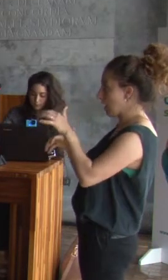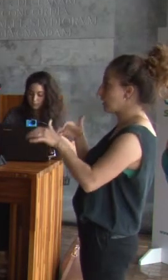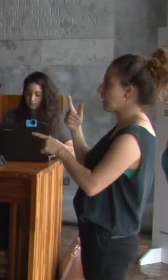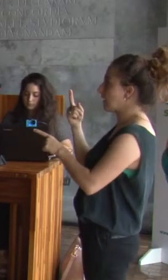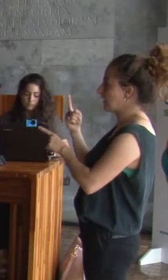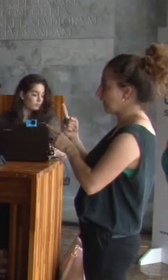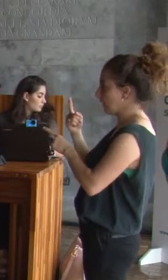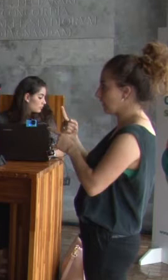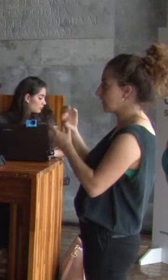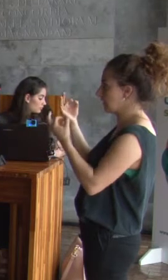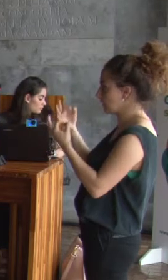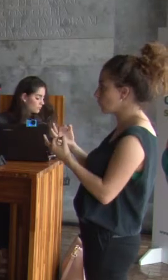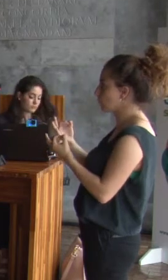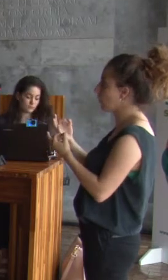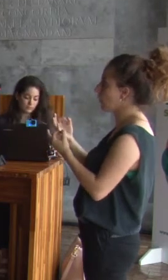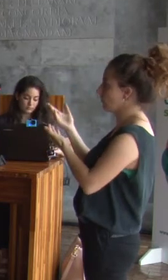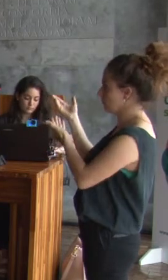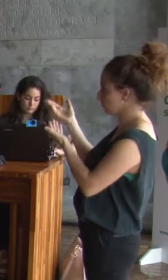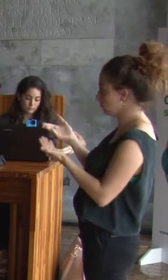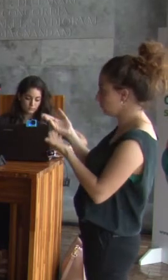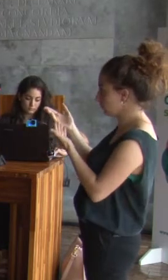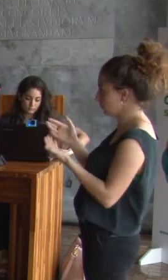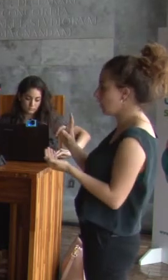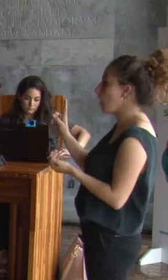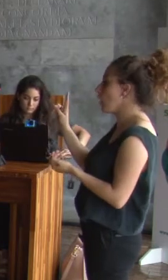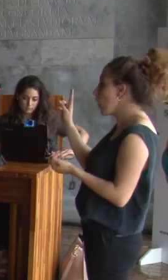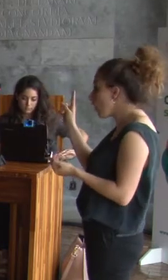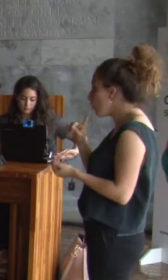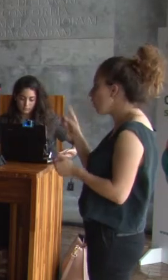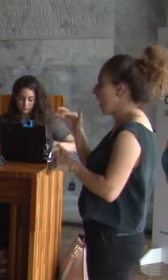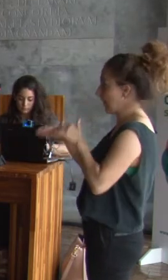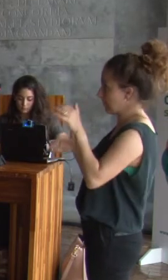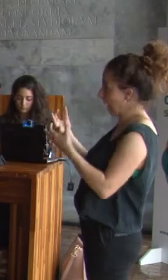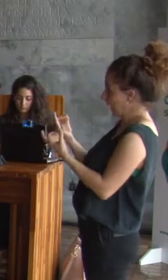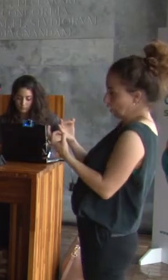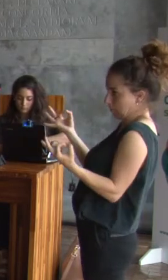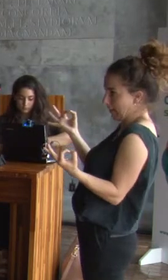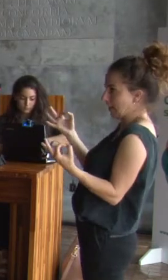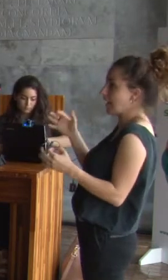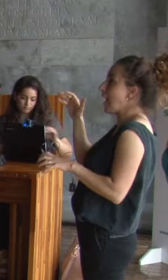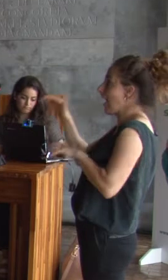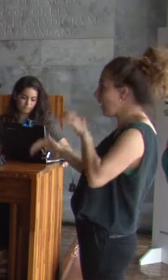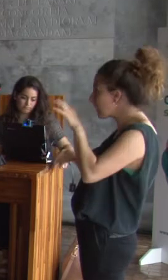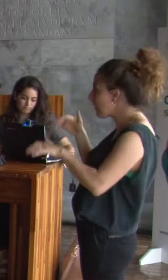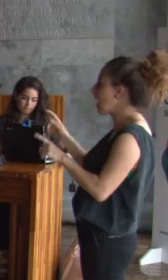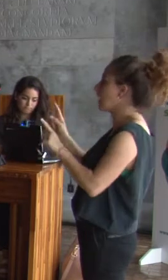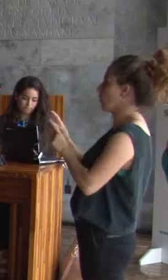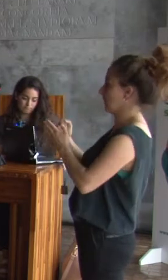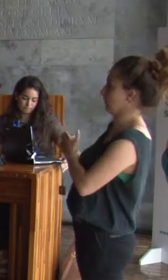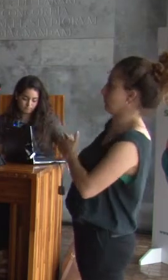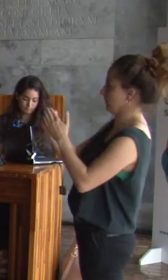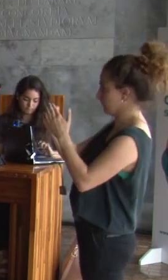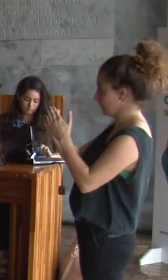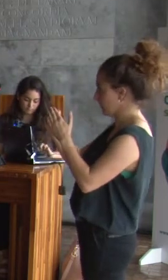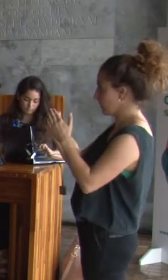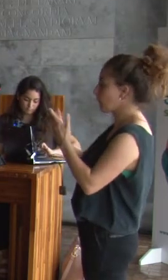the venues. And again, these are not pets. These are actually working animals, and it's a really good idea actually